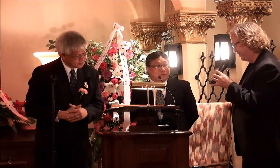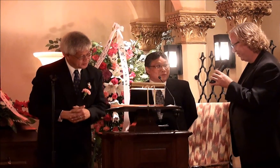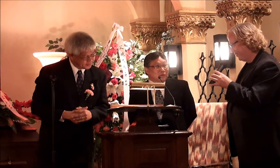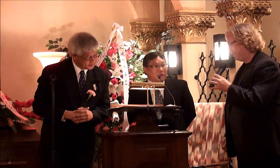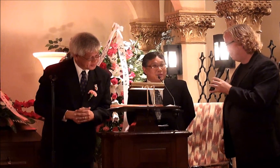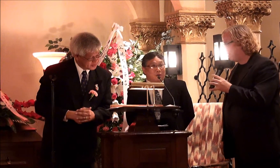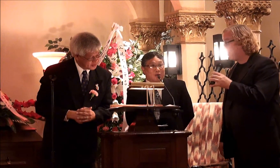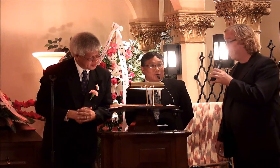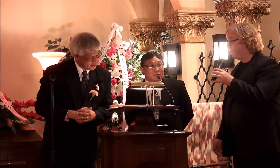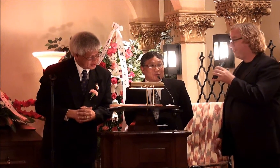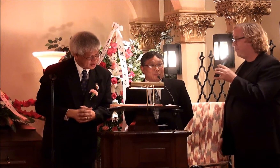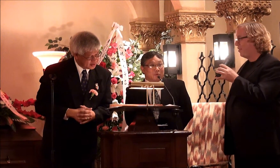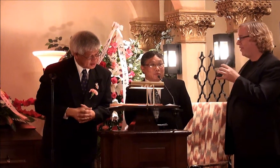to, playing ping pong.